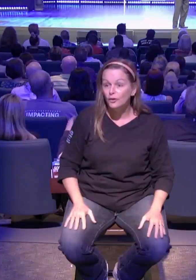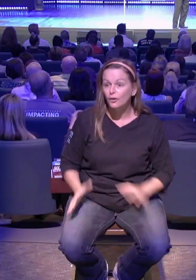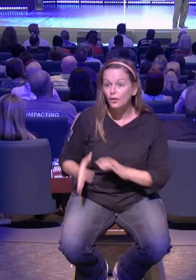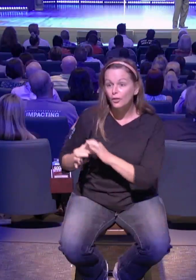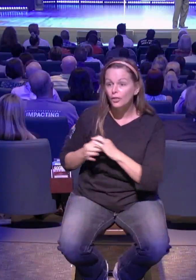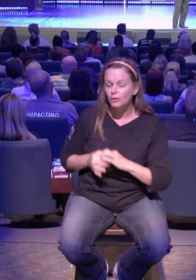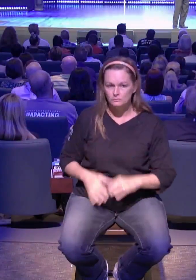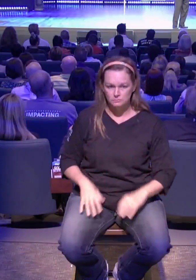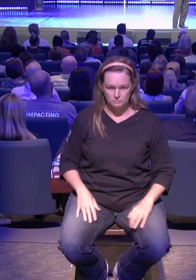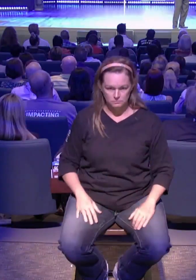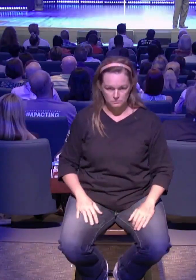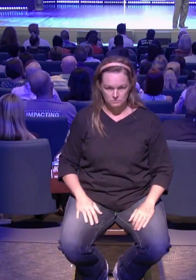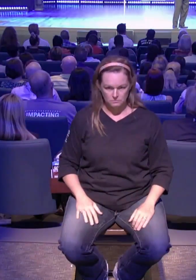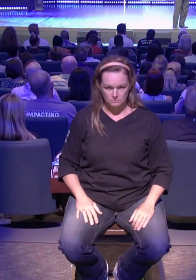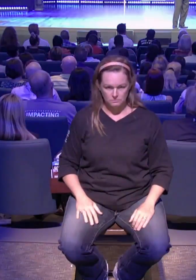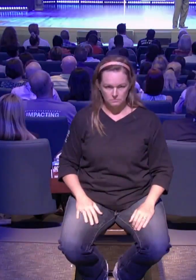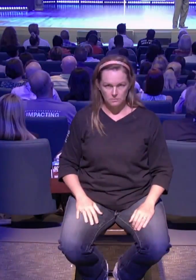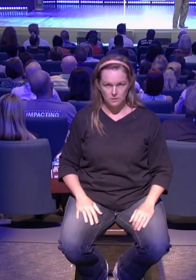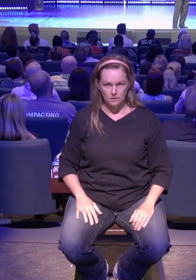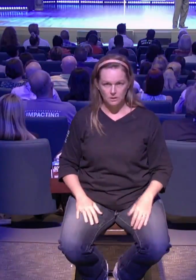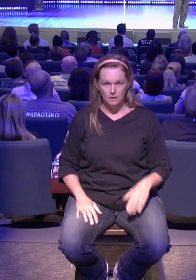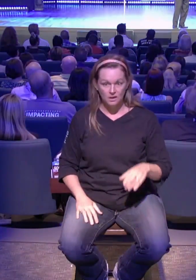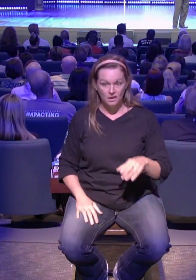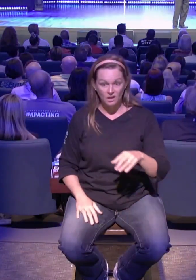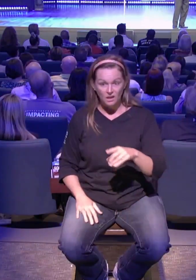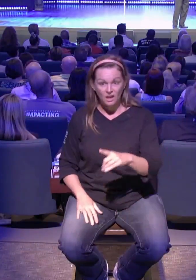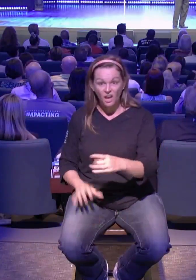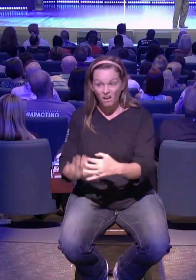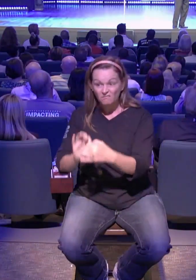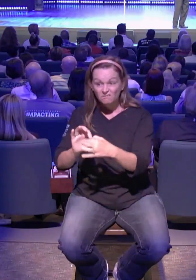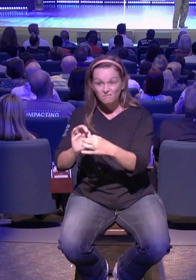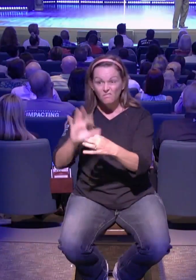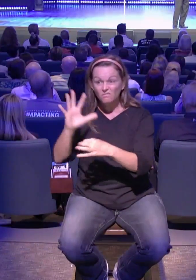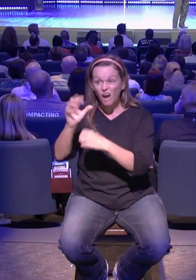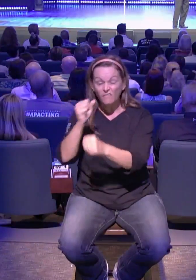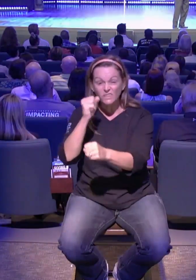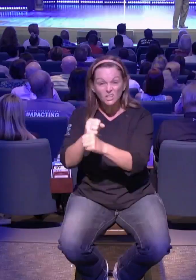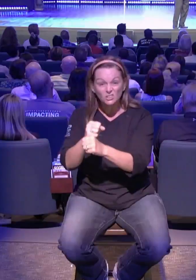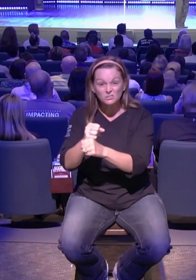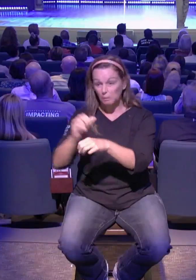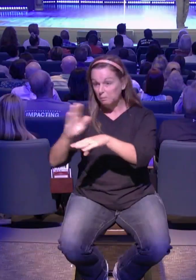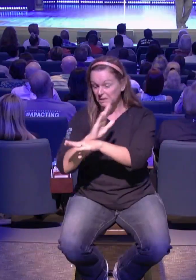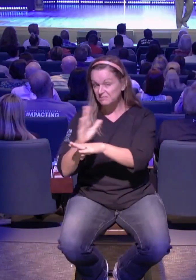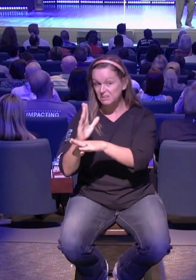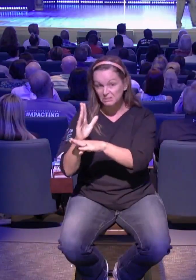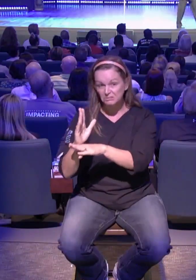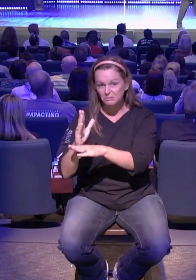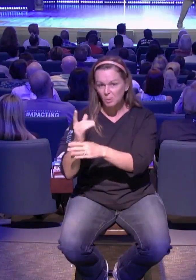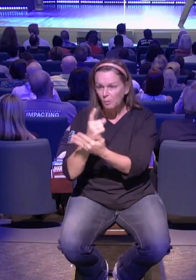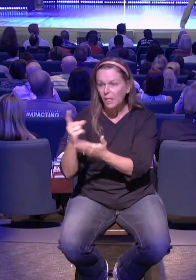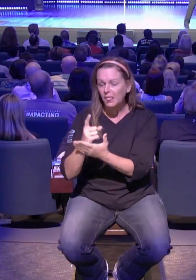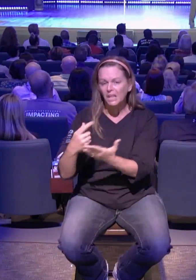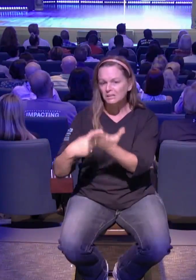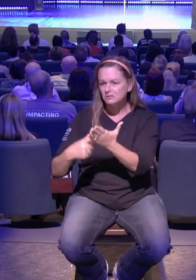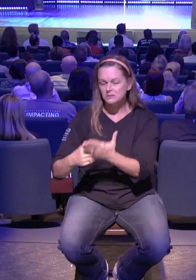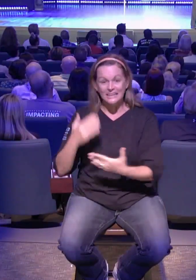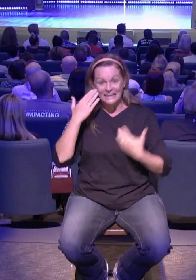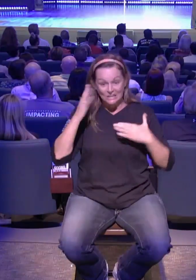Lester said, I knew this guy for 5 years. I'm doing business with him on a weekly basis, and he cannot